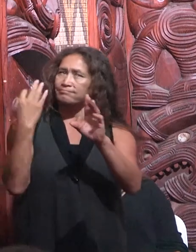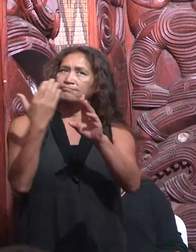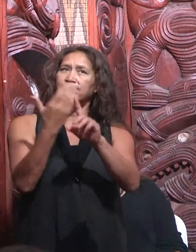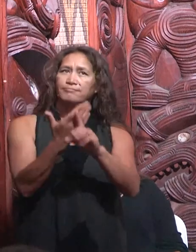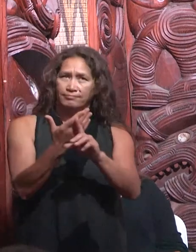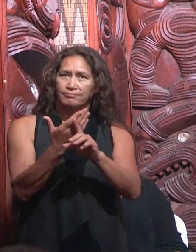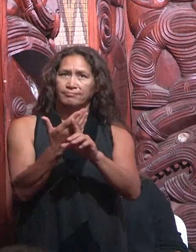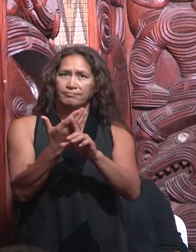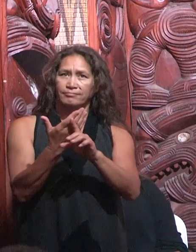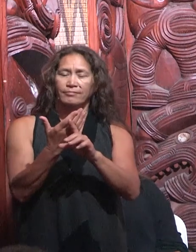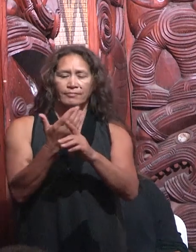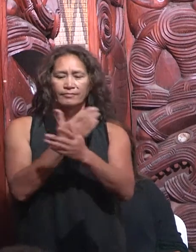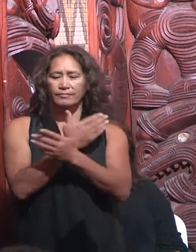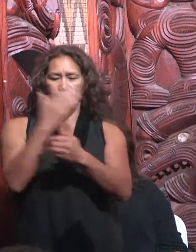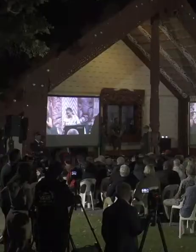pare, e kore mutu.